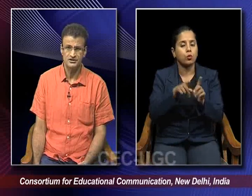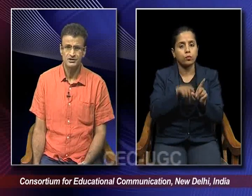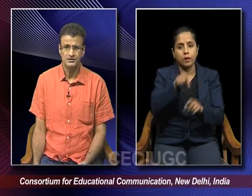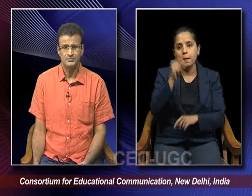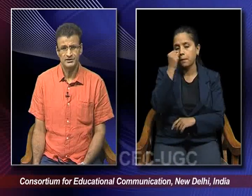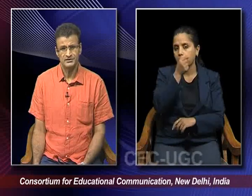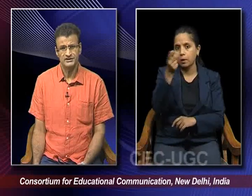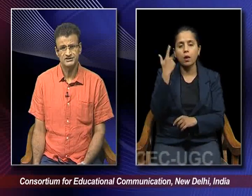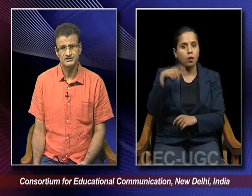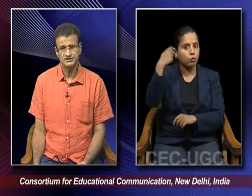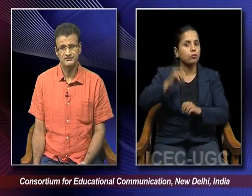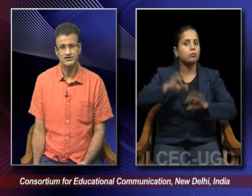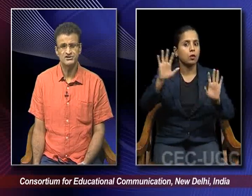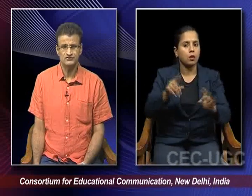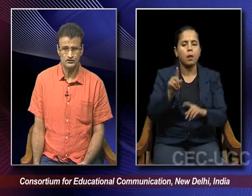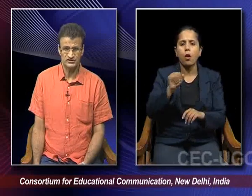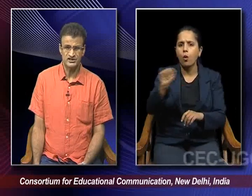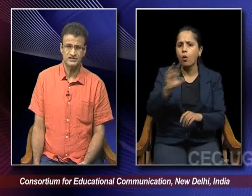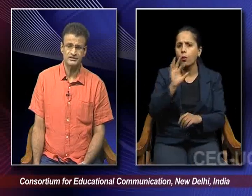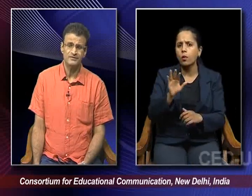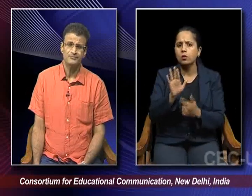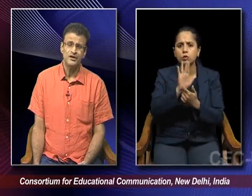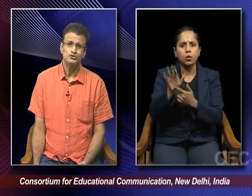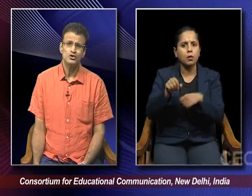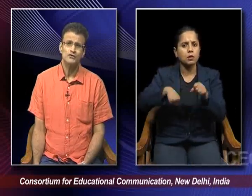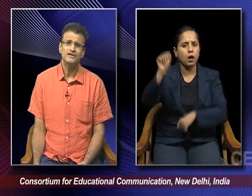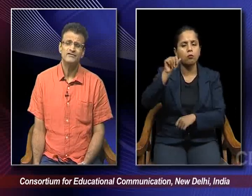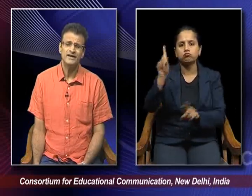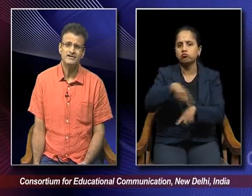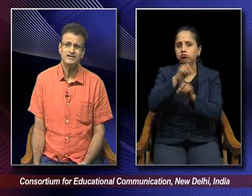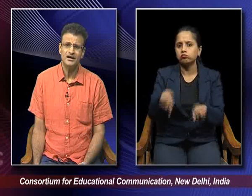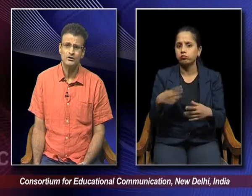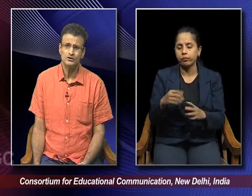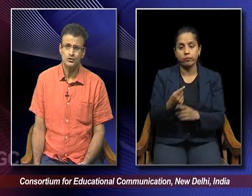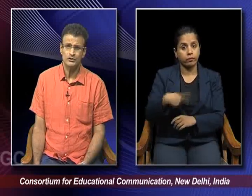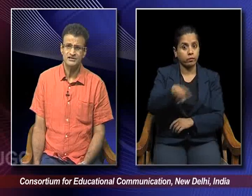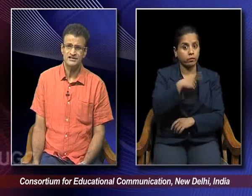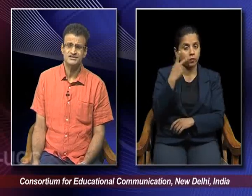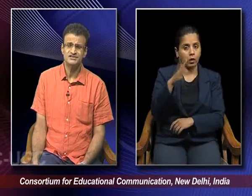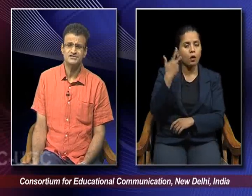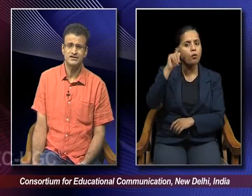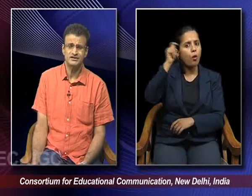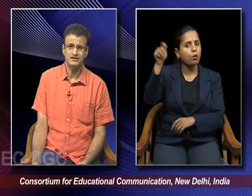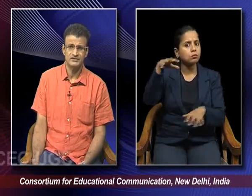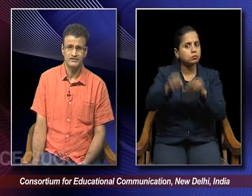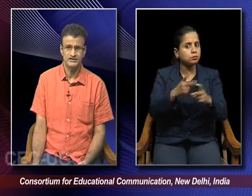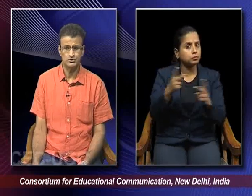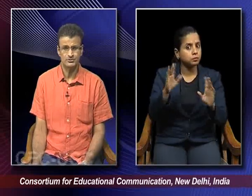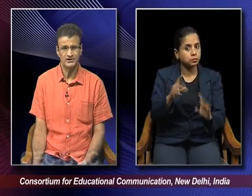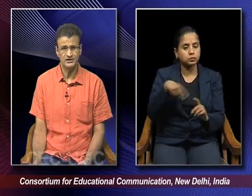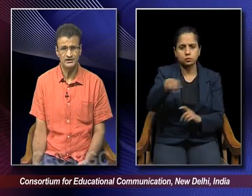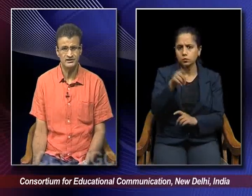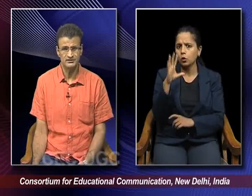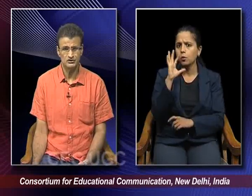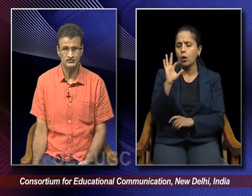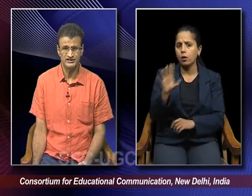Madras, but its certification was rejected. So we find that how the colonial censors, they were very